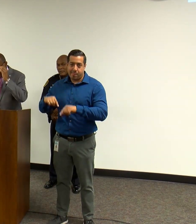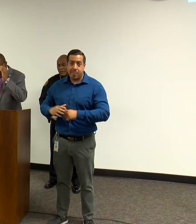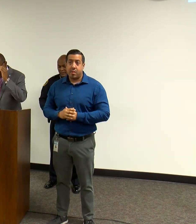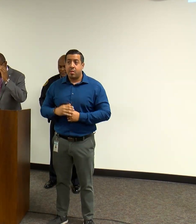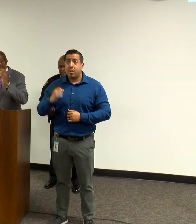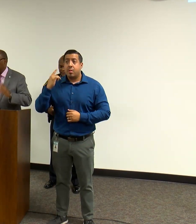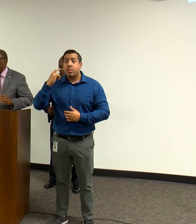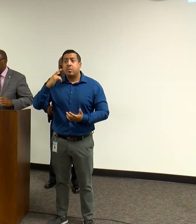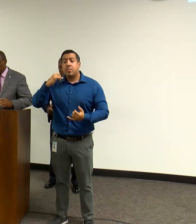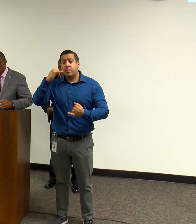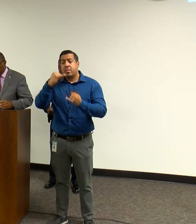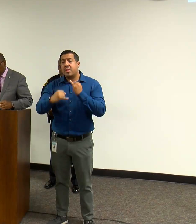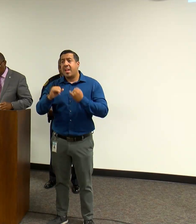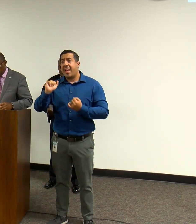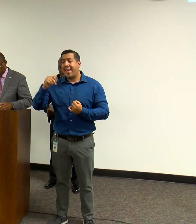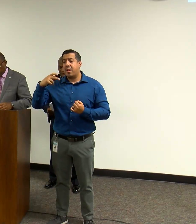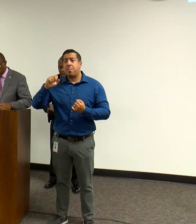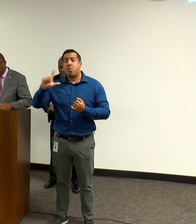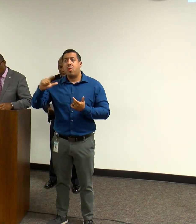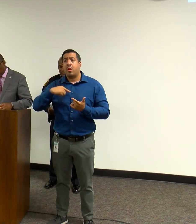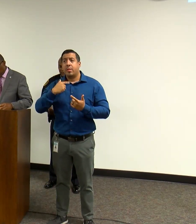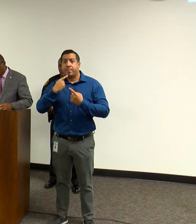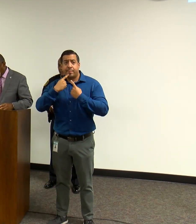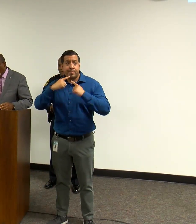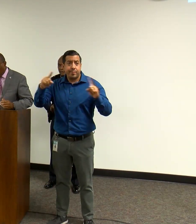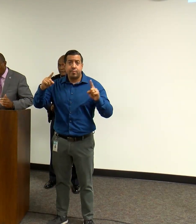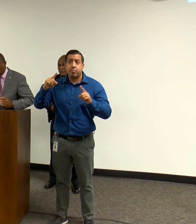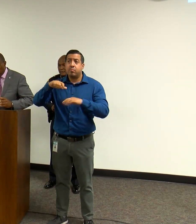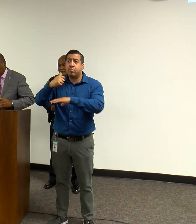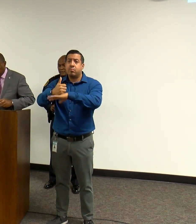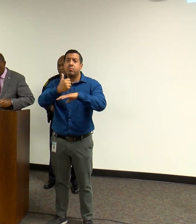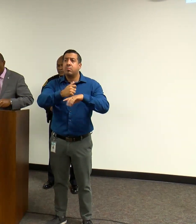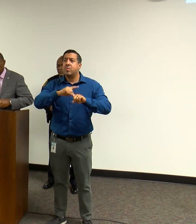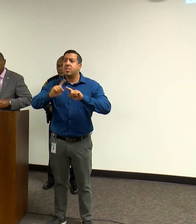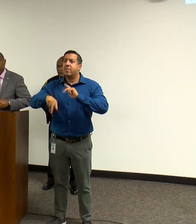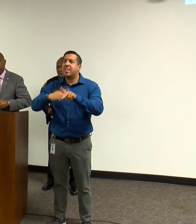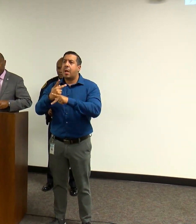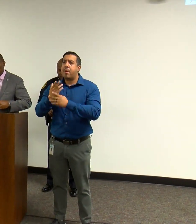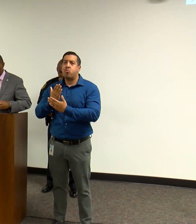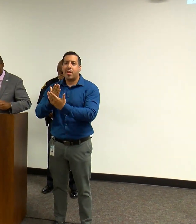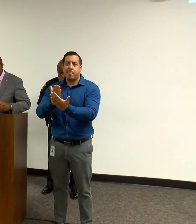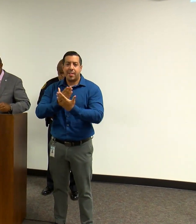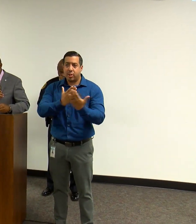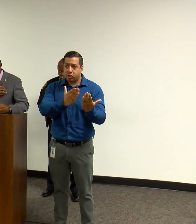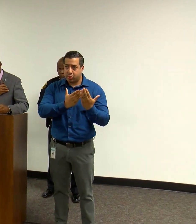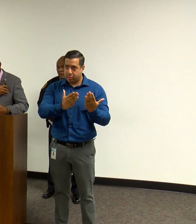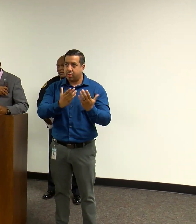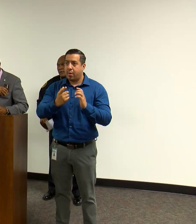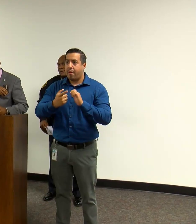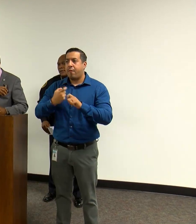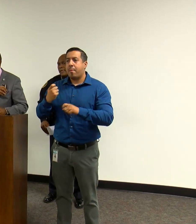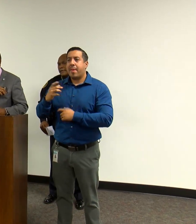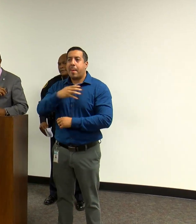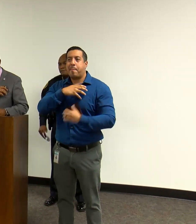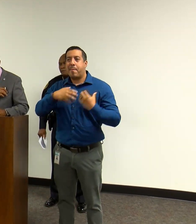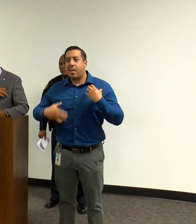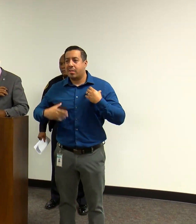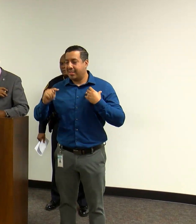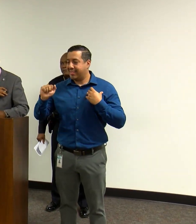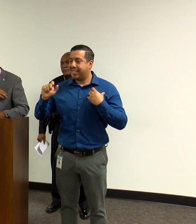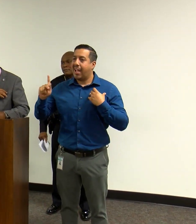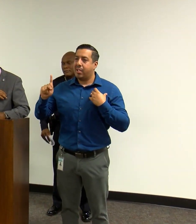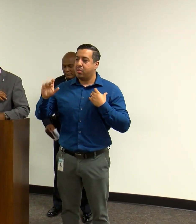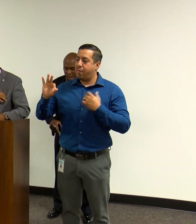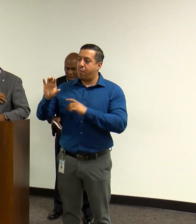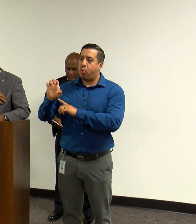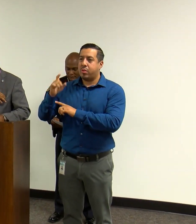At the end of April, I announced plans to implement several recommendations submitted by the Mayor's Task Force on Policing